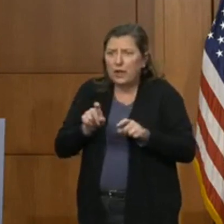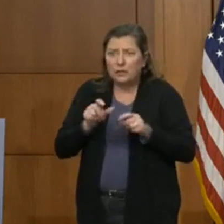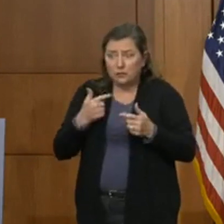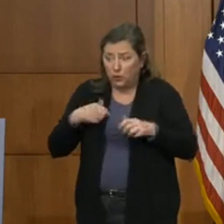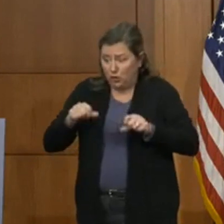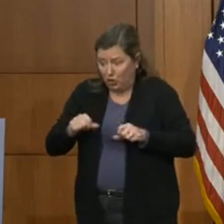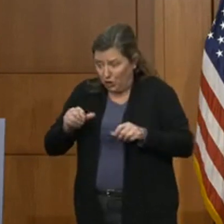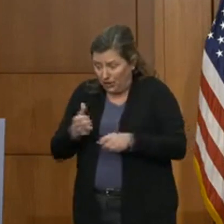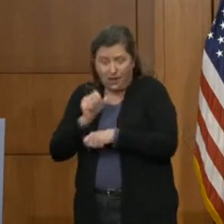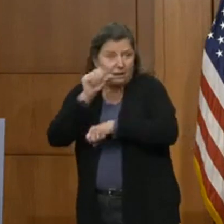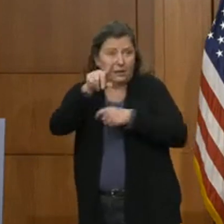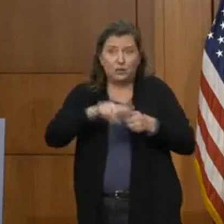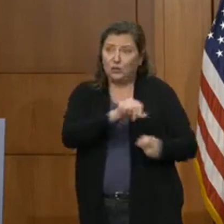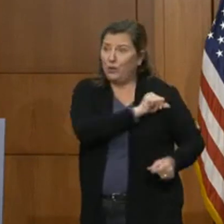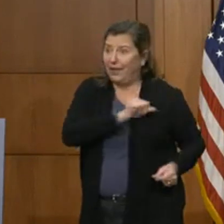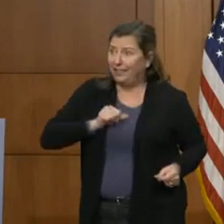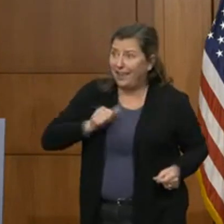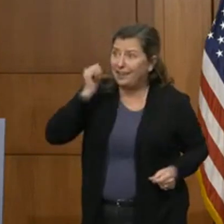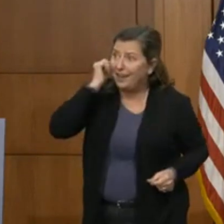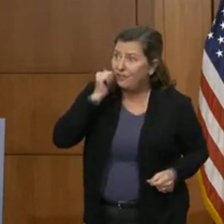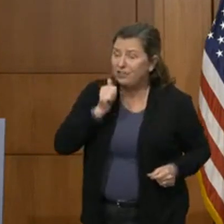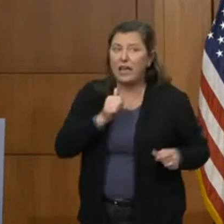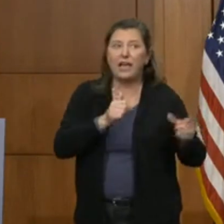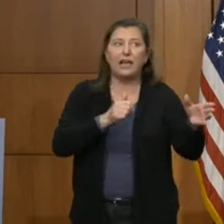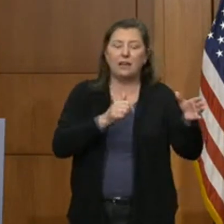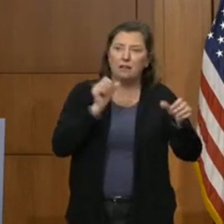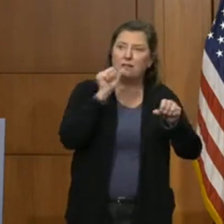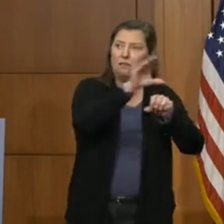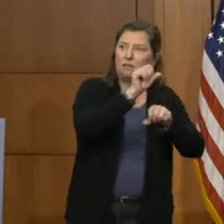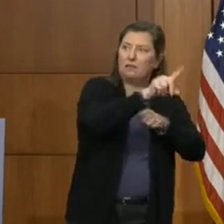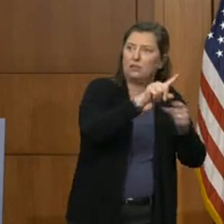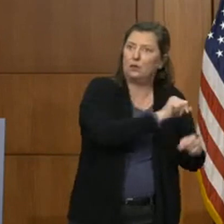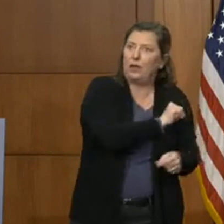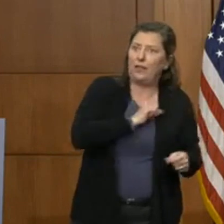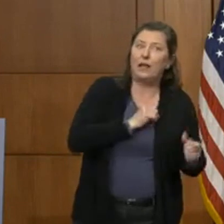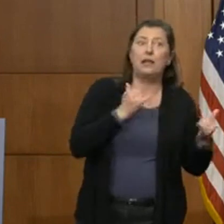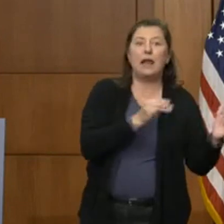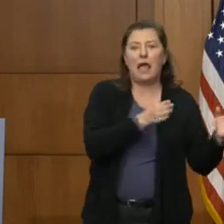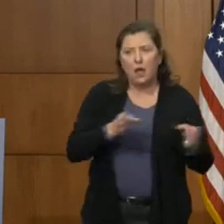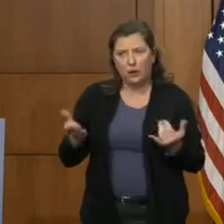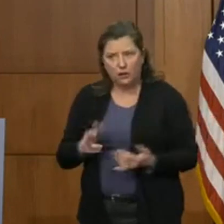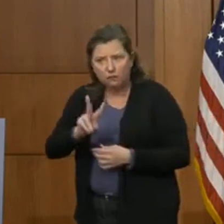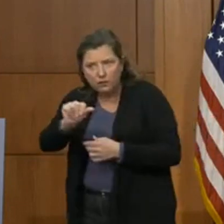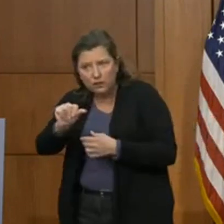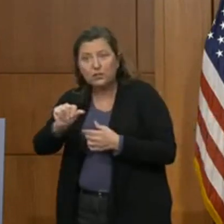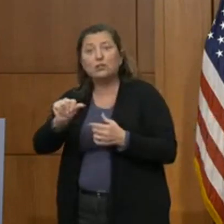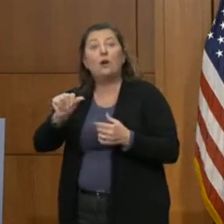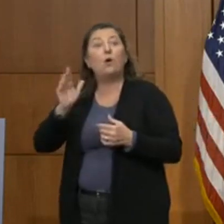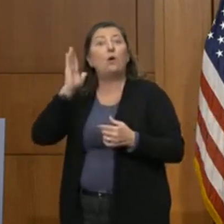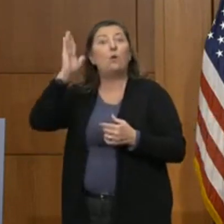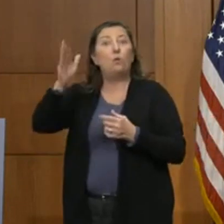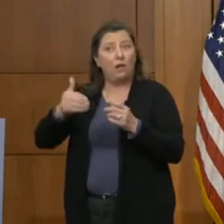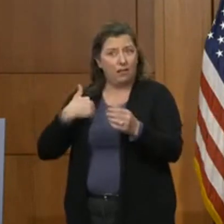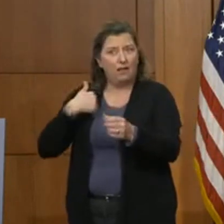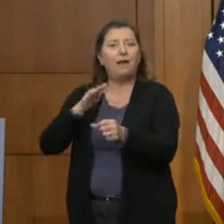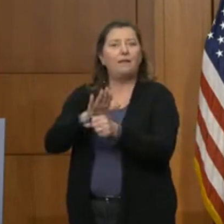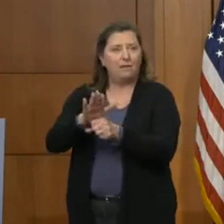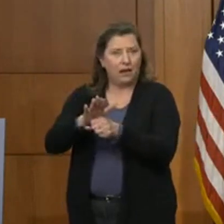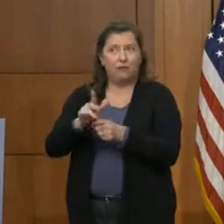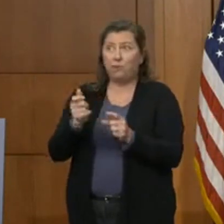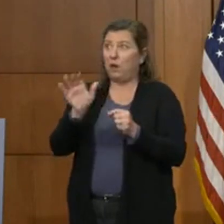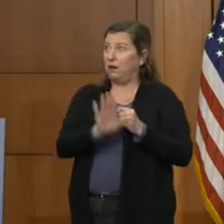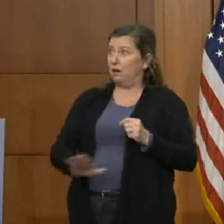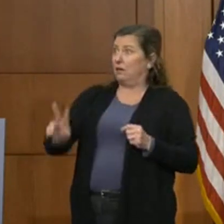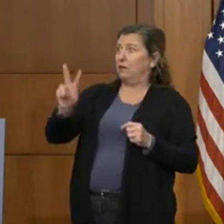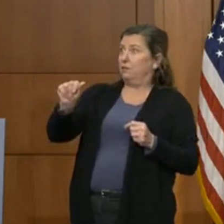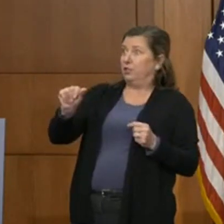Atlanta. Every day that's ramping up in Virginia. So we'll get to the point where we have adequate testing, but it's not adequate anywhere in